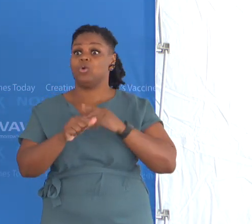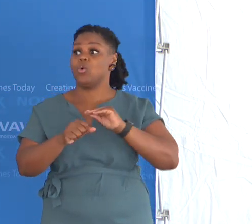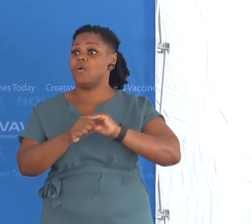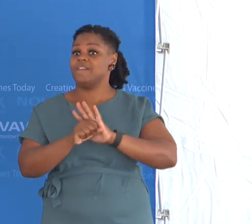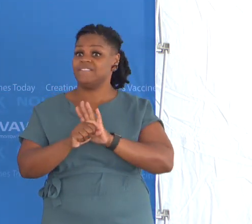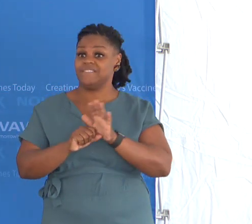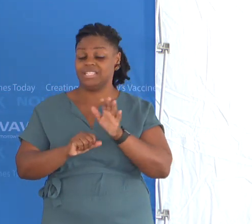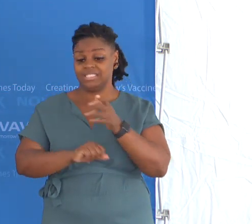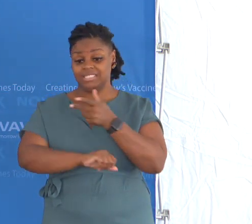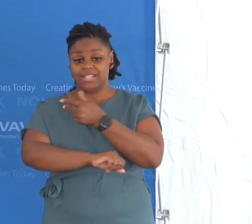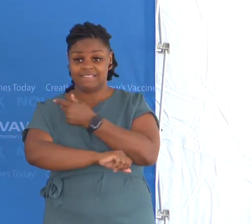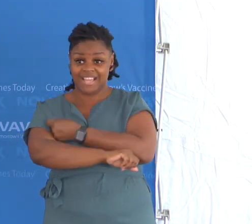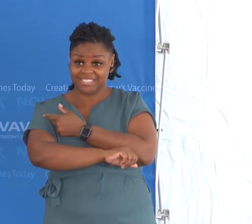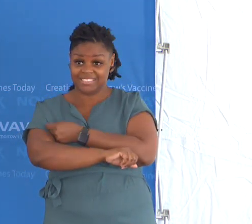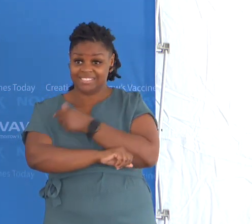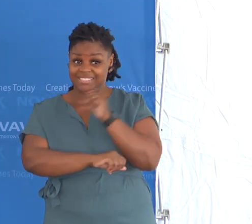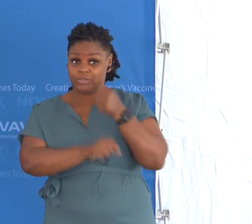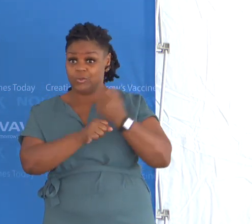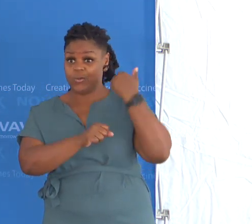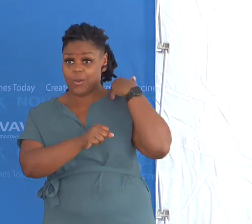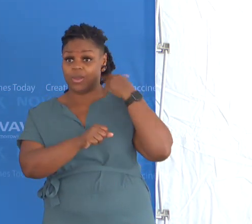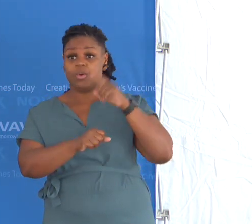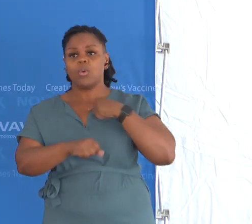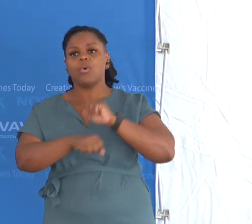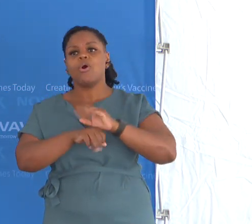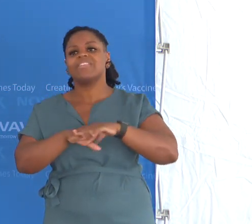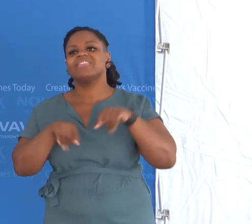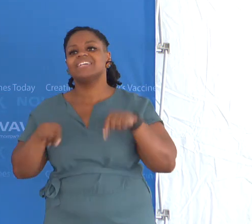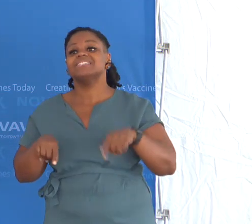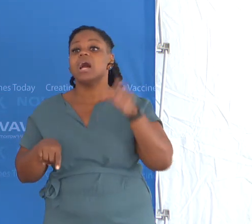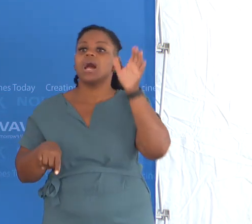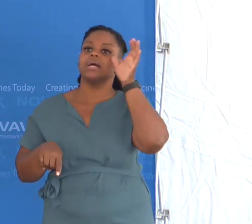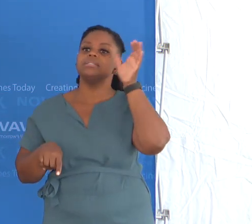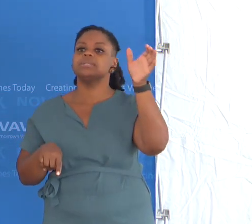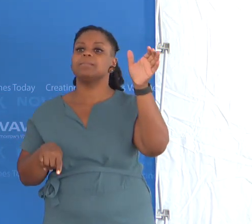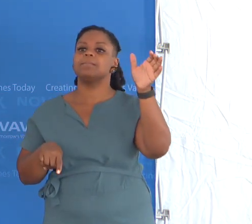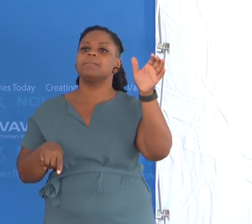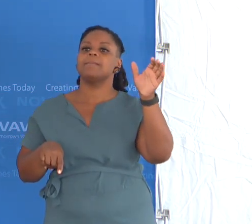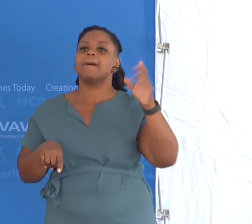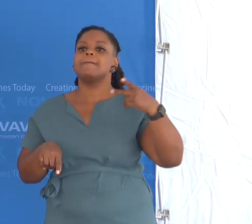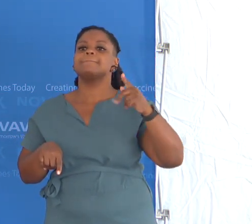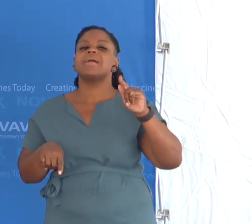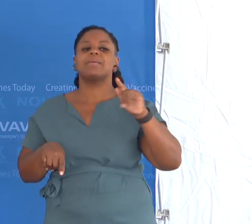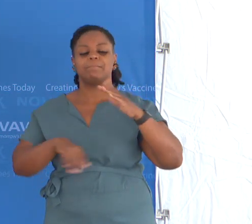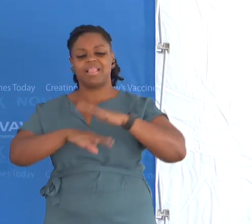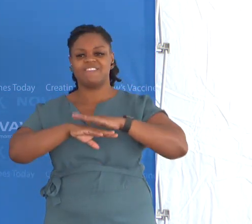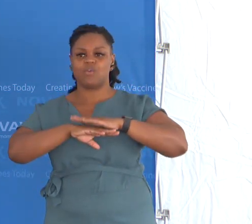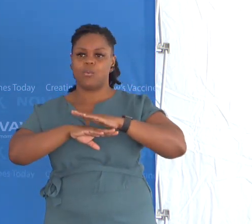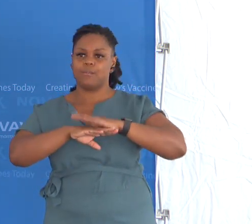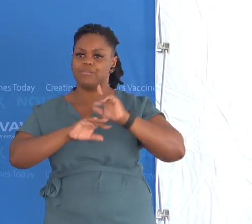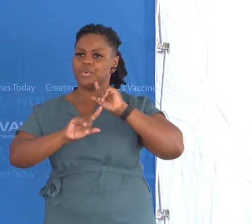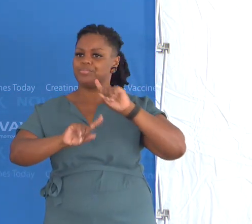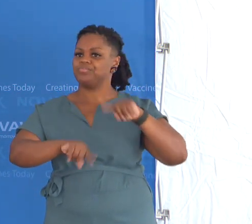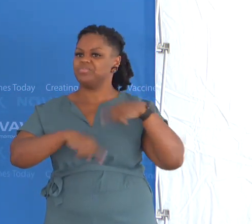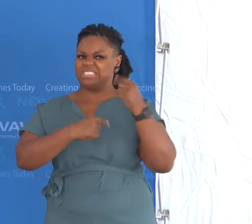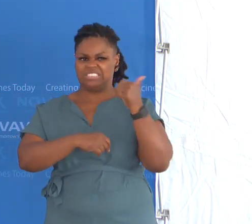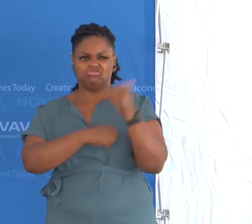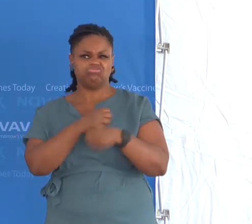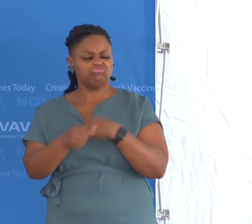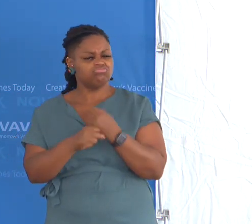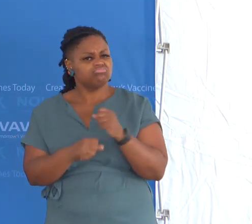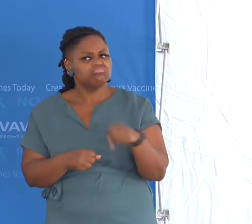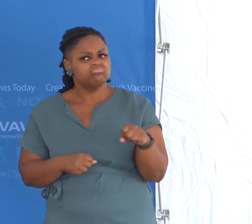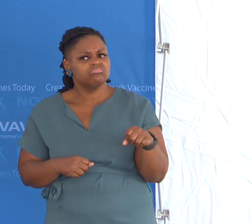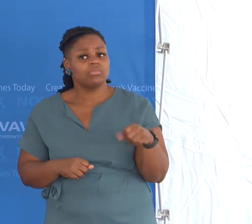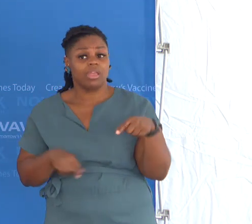decade. And this coronavirus vaccine is very similar to the SARS coronavirus that we made 10